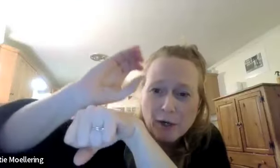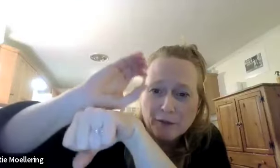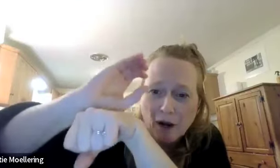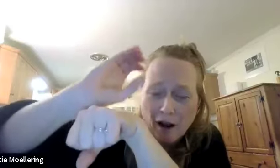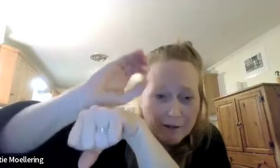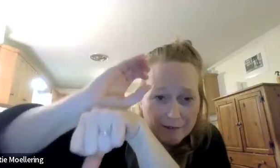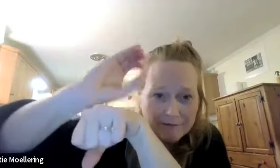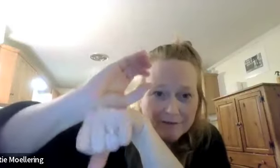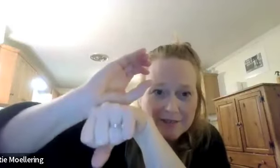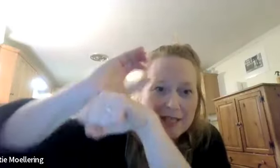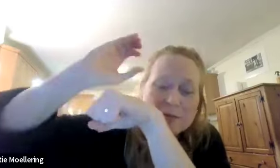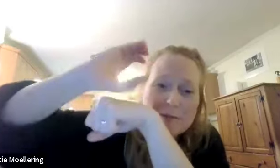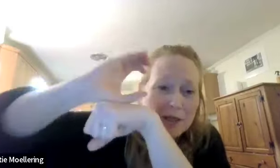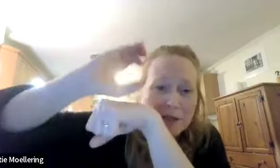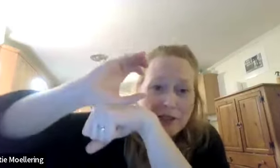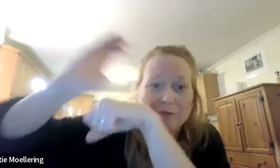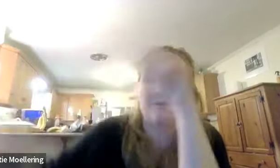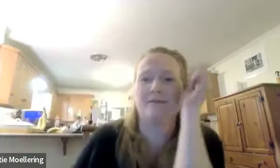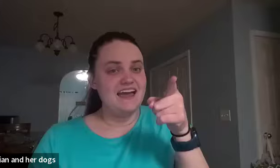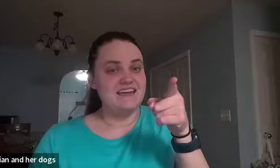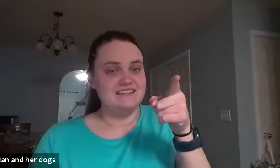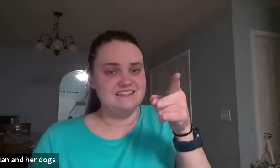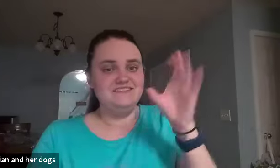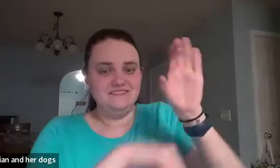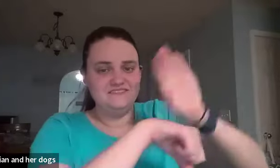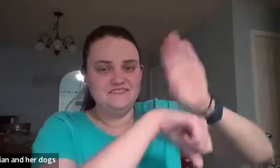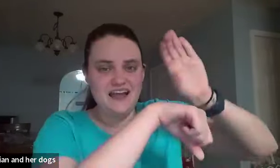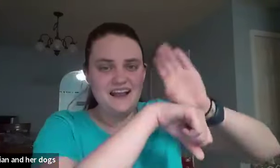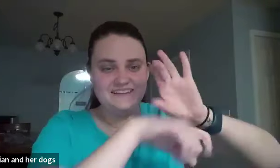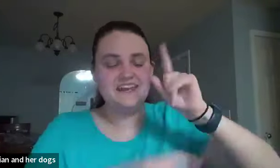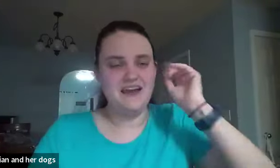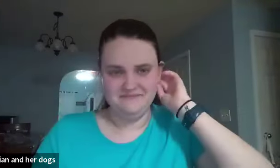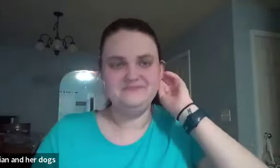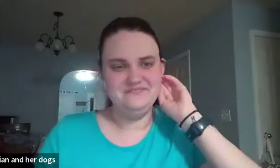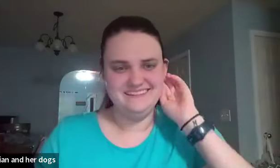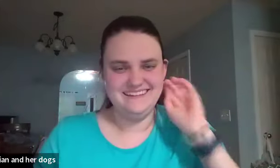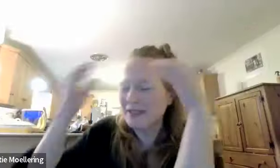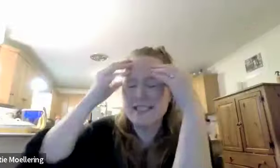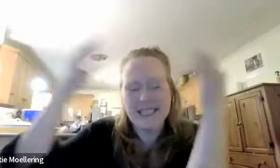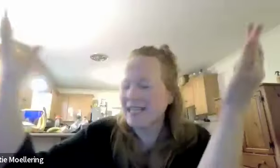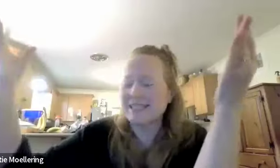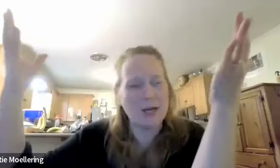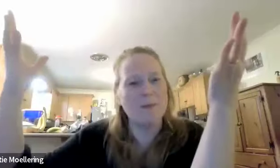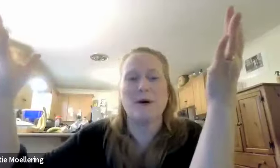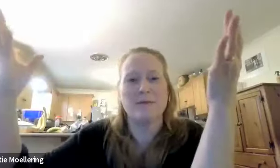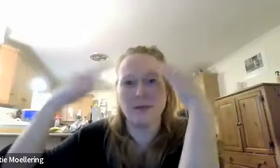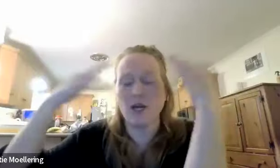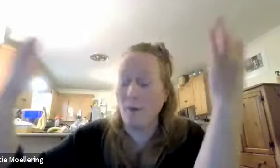upon the rock. That's what I'm telling you. Yes. That See, kind of I tell Jillian when these things come upon me, I'm like, oh,